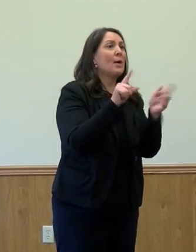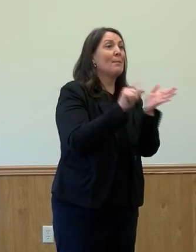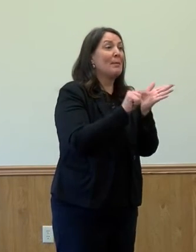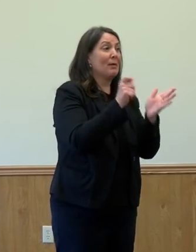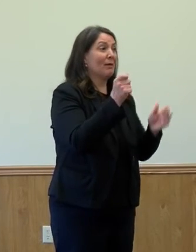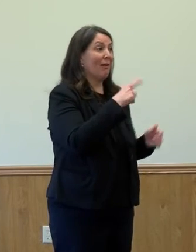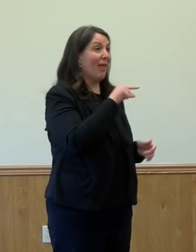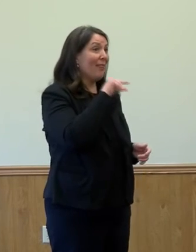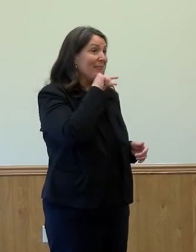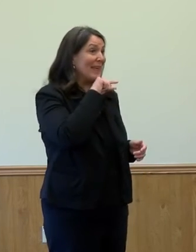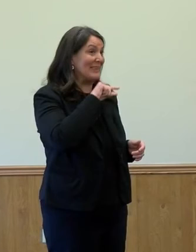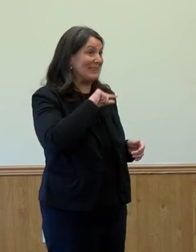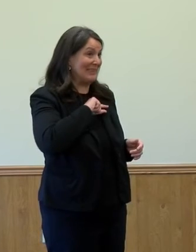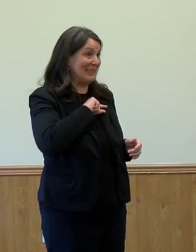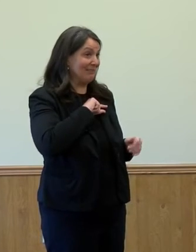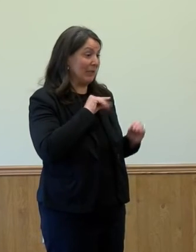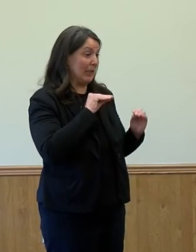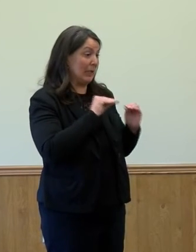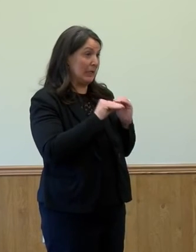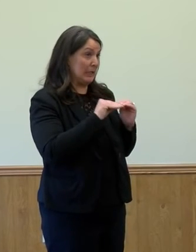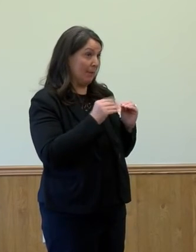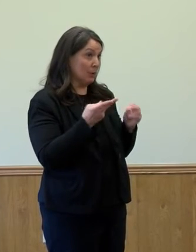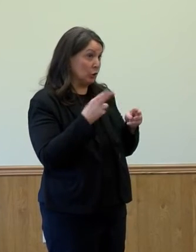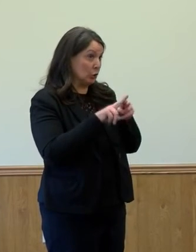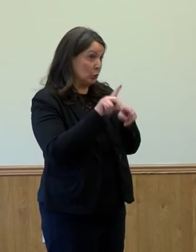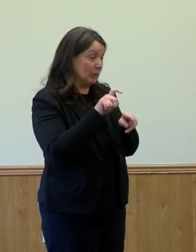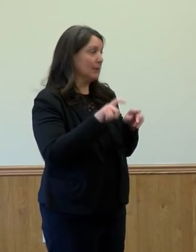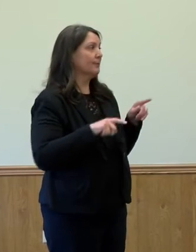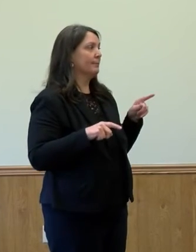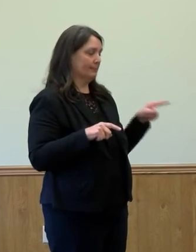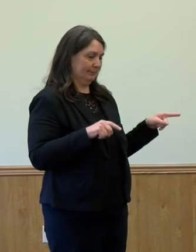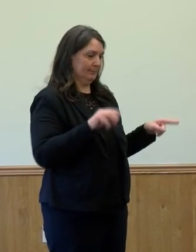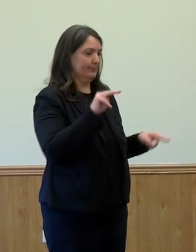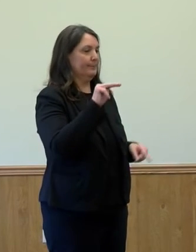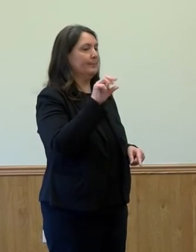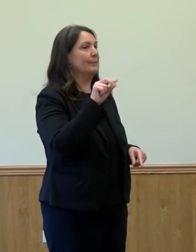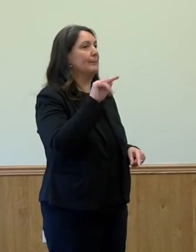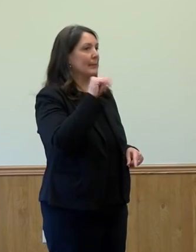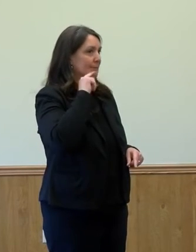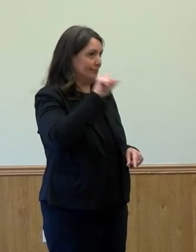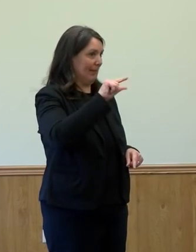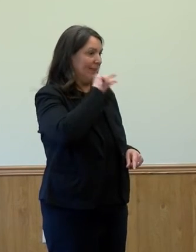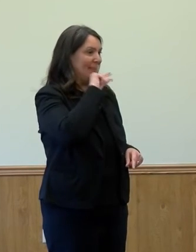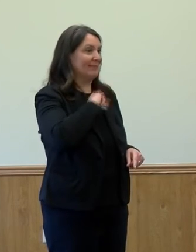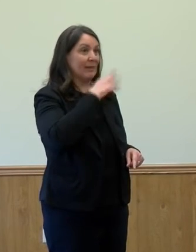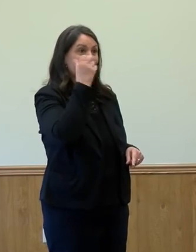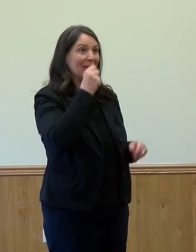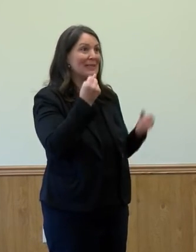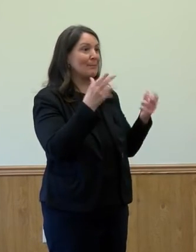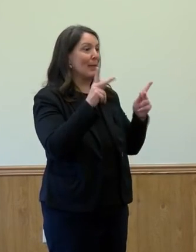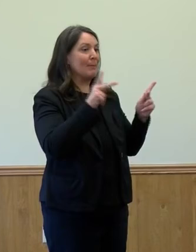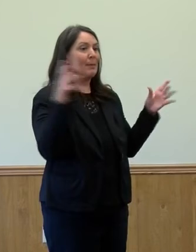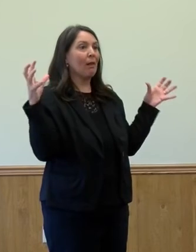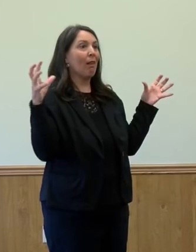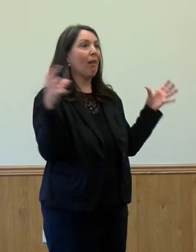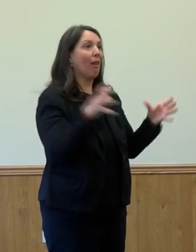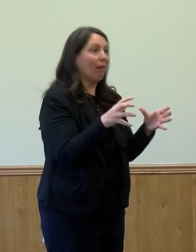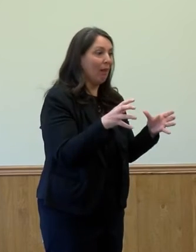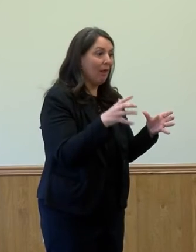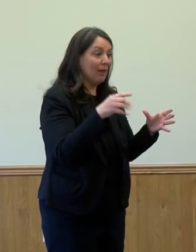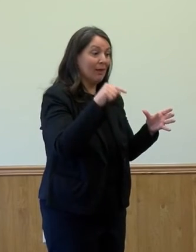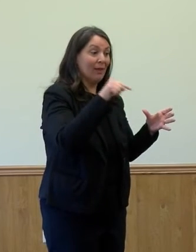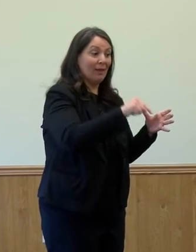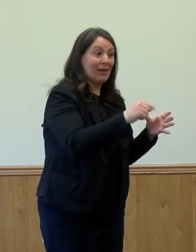I definitely think there's values to Thanksgiving. People were gathering in a much more confined space. Because food is involved in